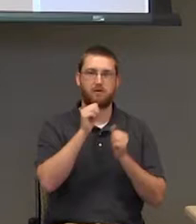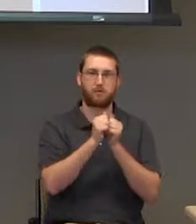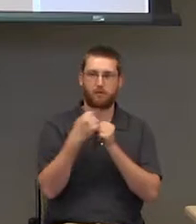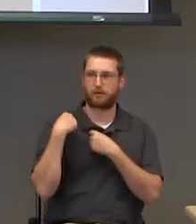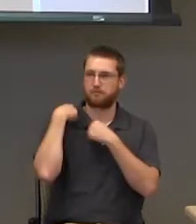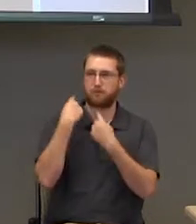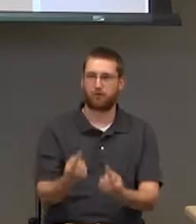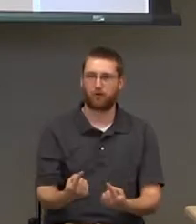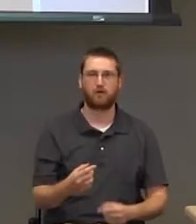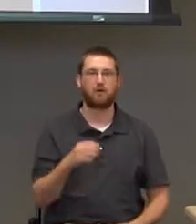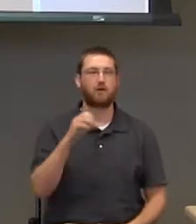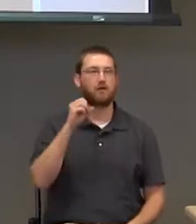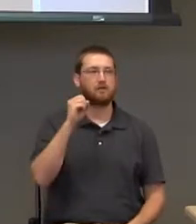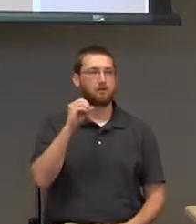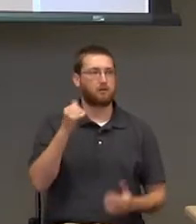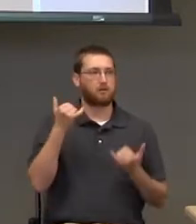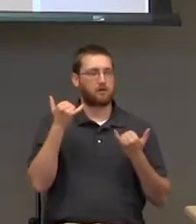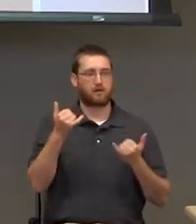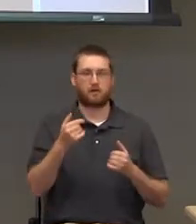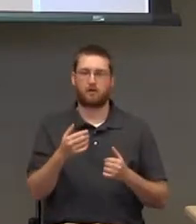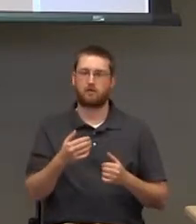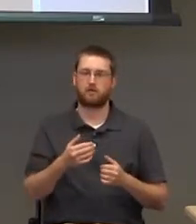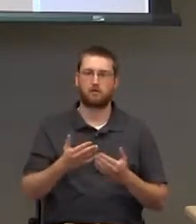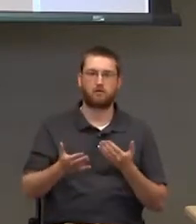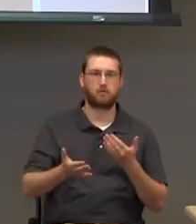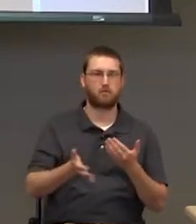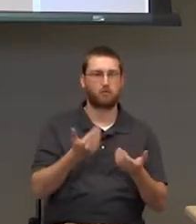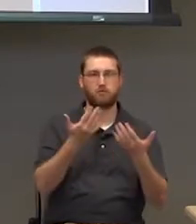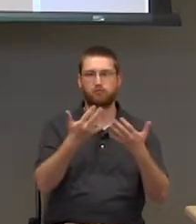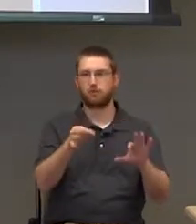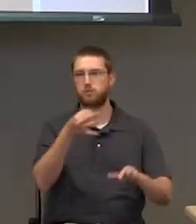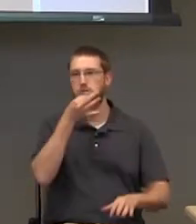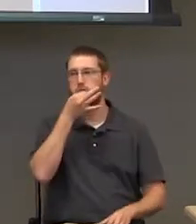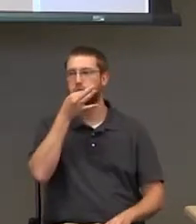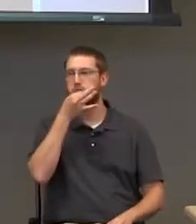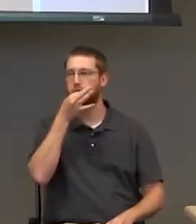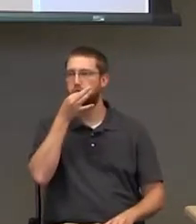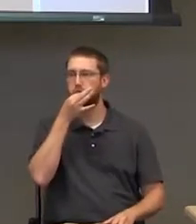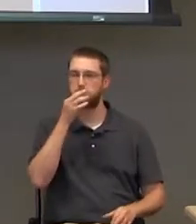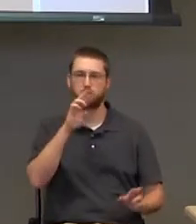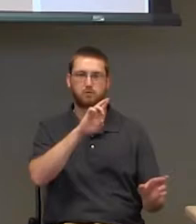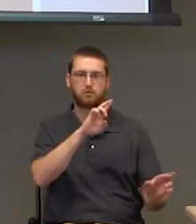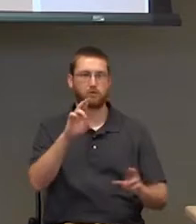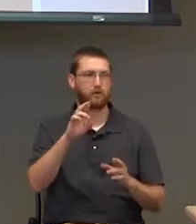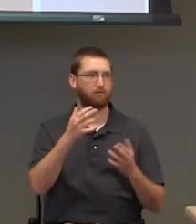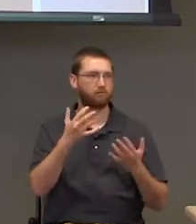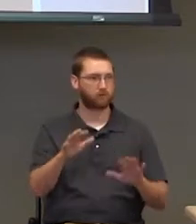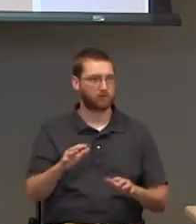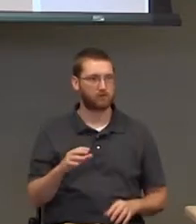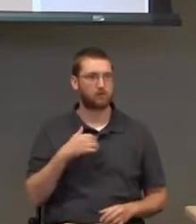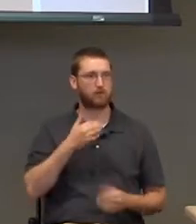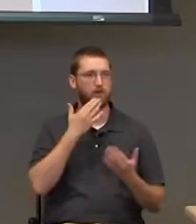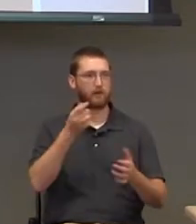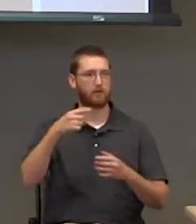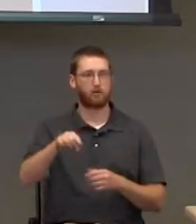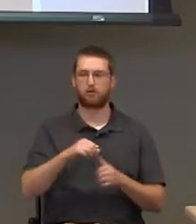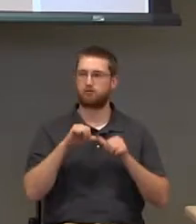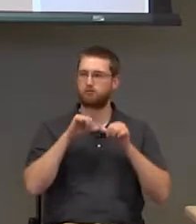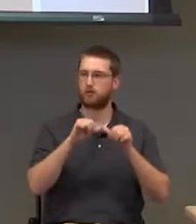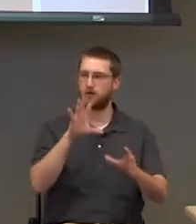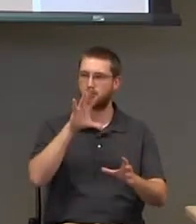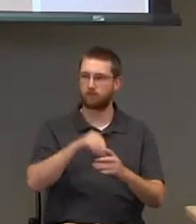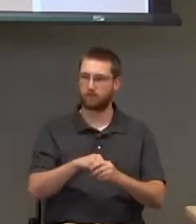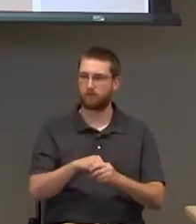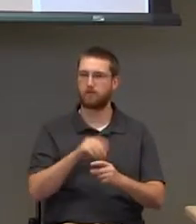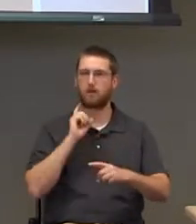We are rounding the bend on the home stretch and heading for the gate. So I want to thank you all for your continued